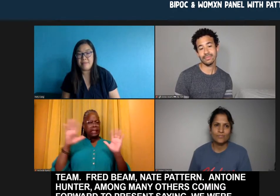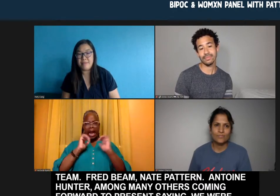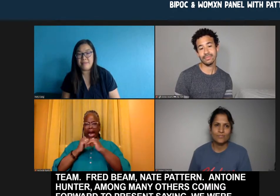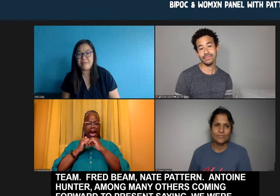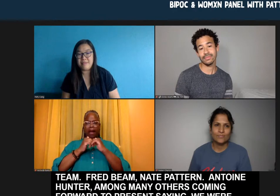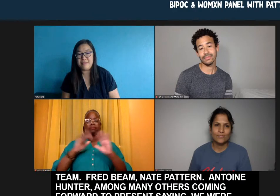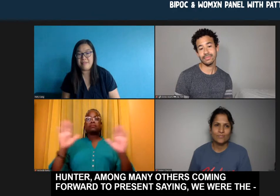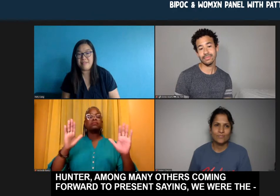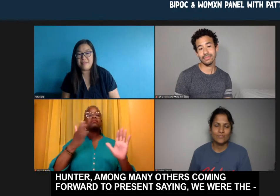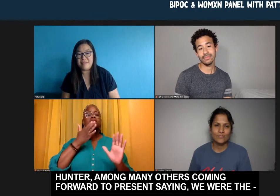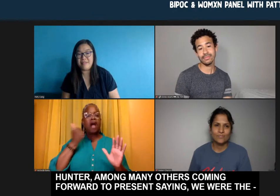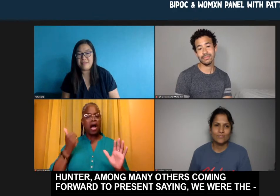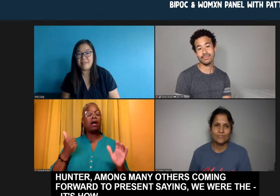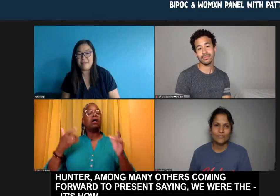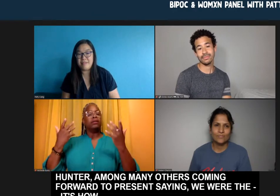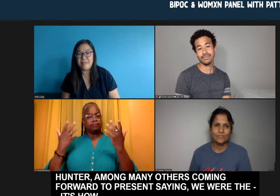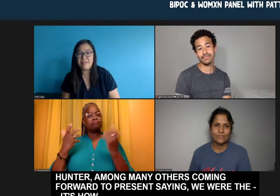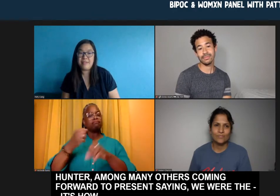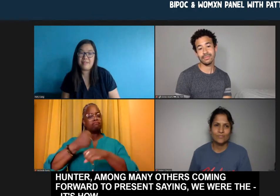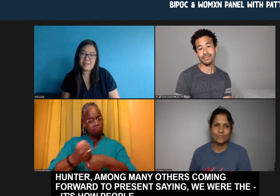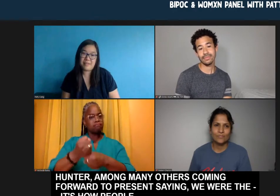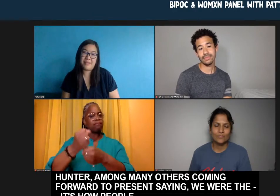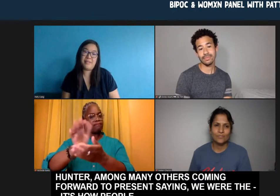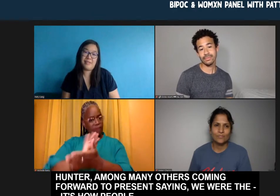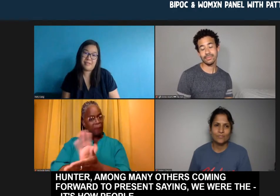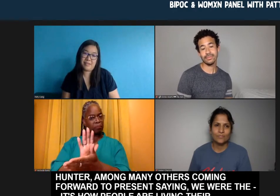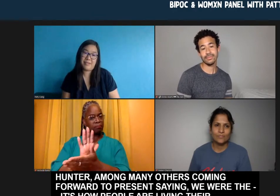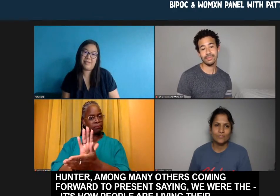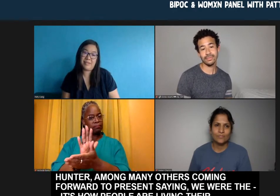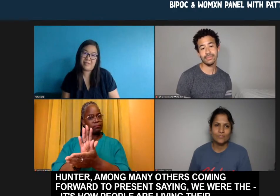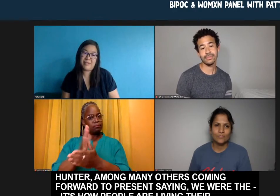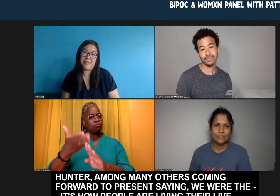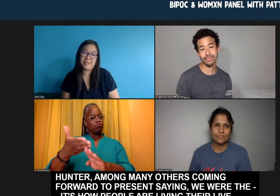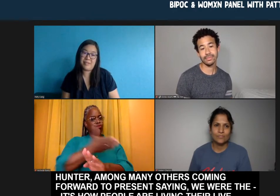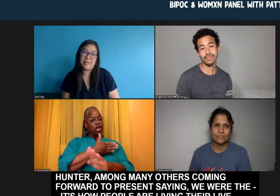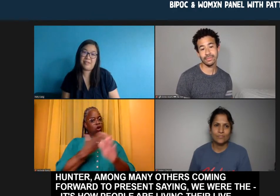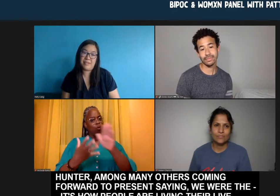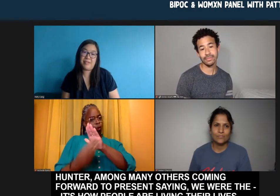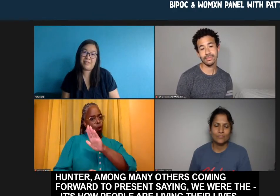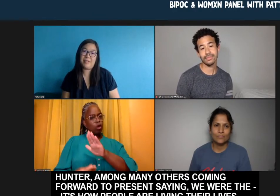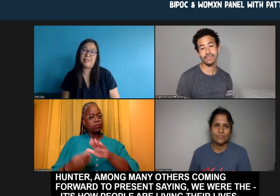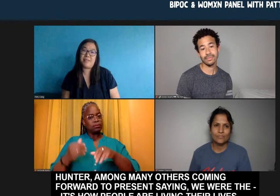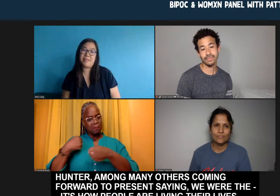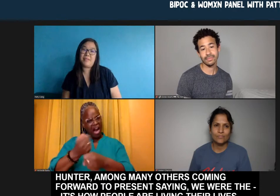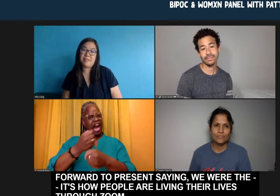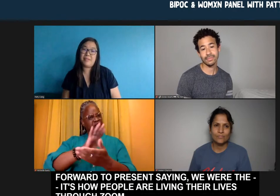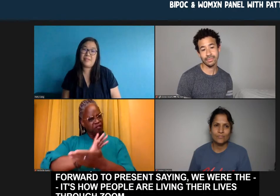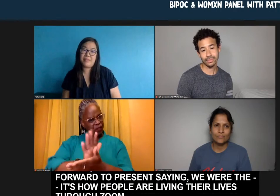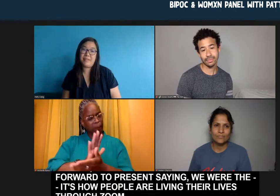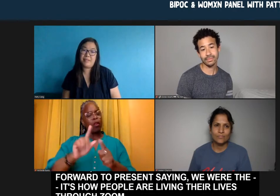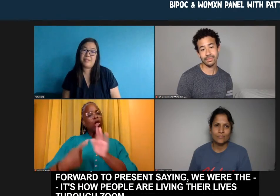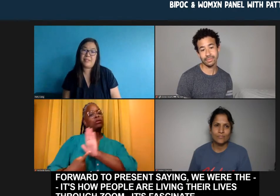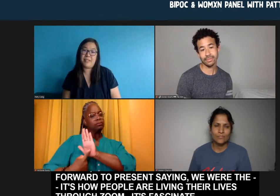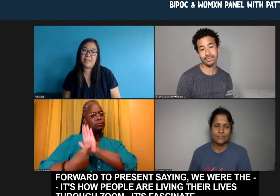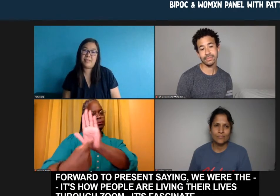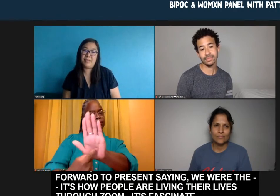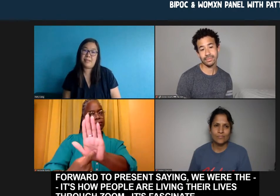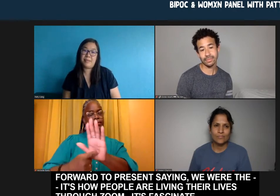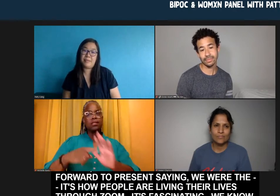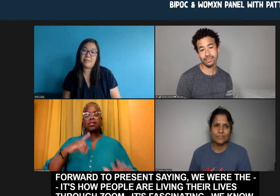living their lives through Zoom too. It's very fascinating. So we know that it's really important to make films and